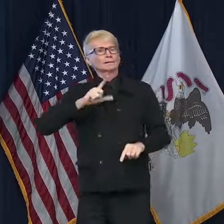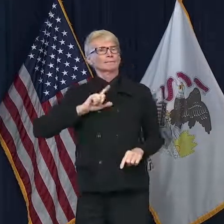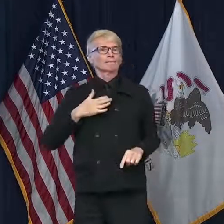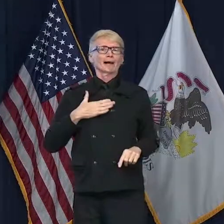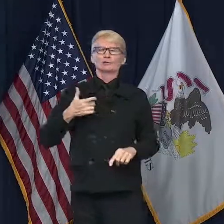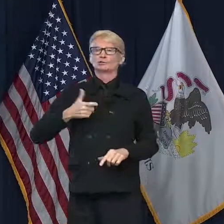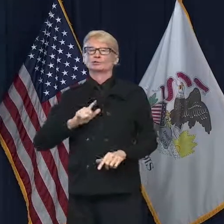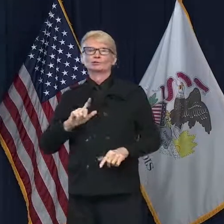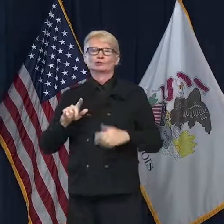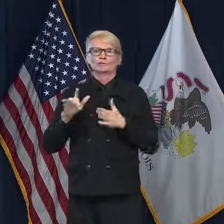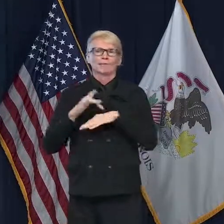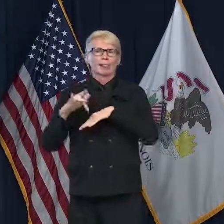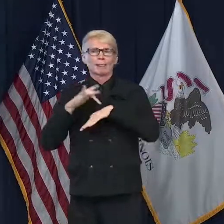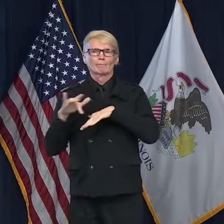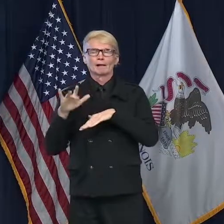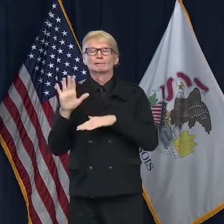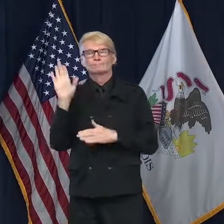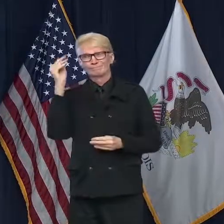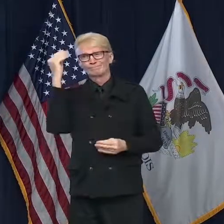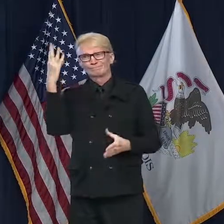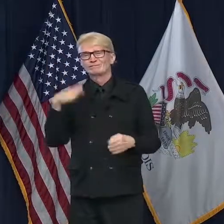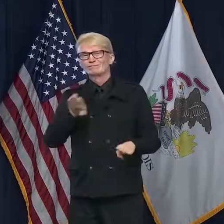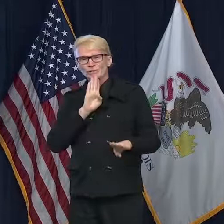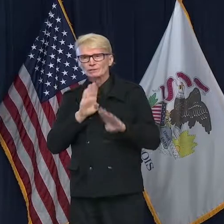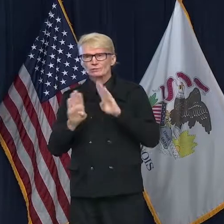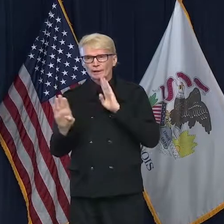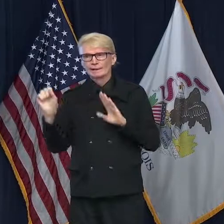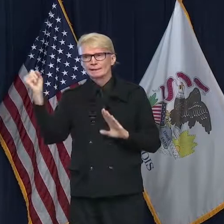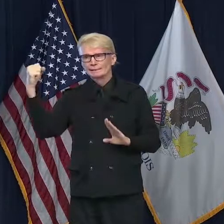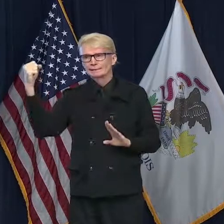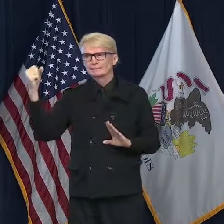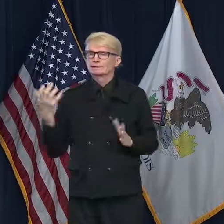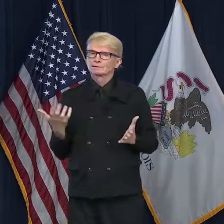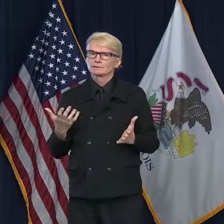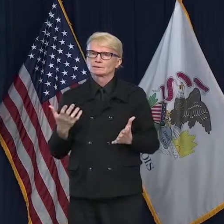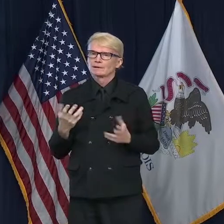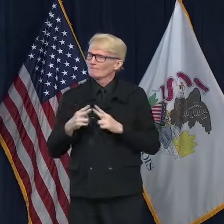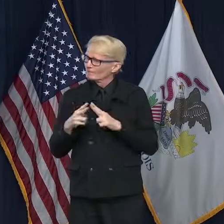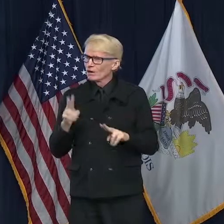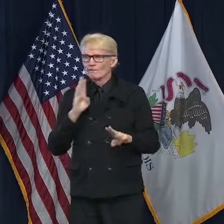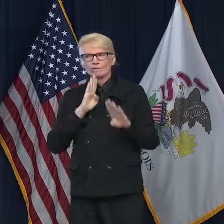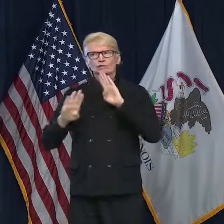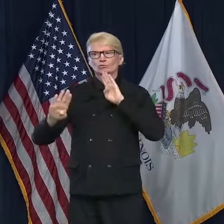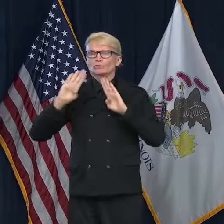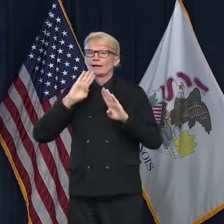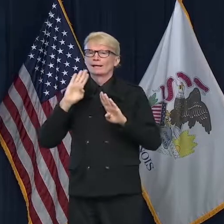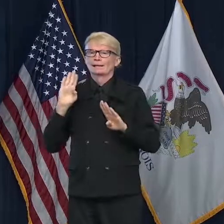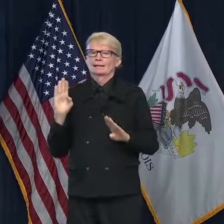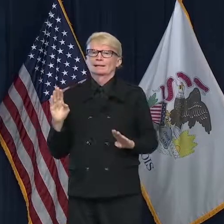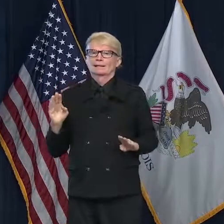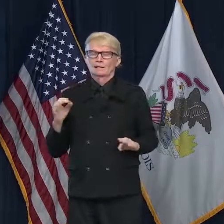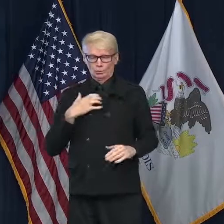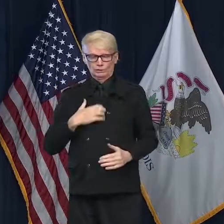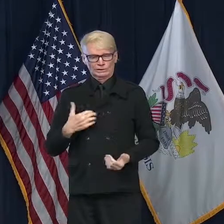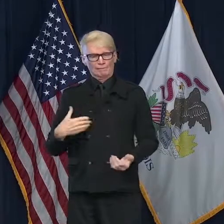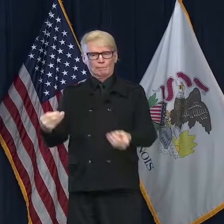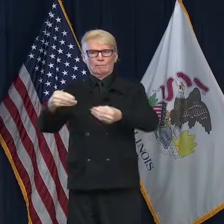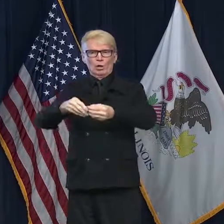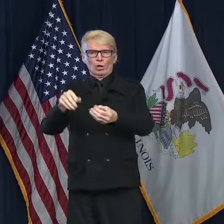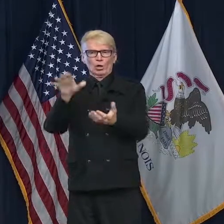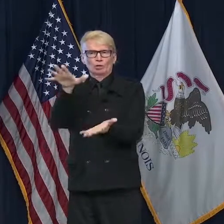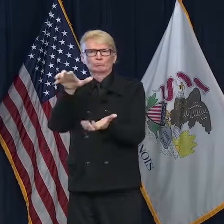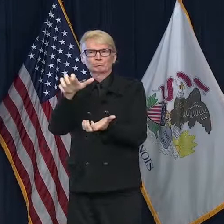people are saying to themselves. And it is frustrating, I must say. Very frustrating for us, because if we had more vaccine,